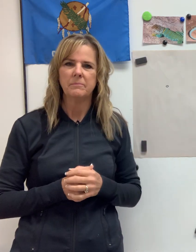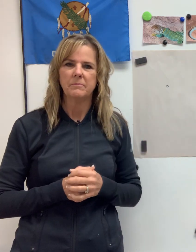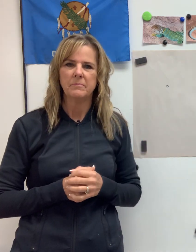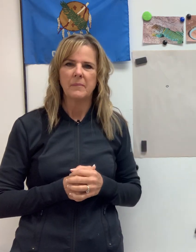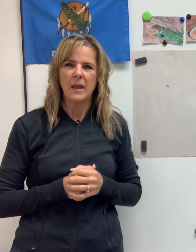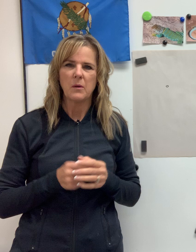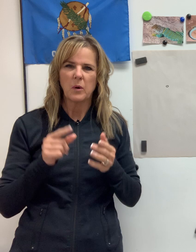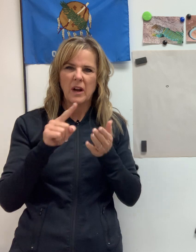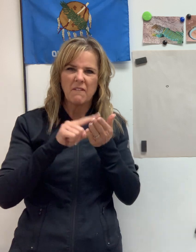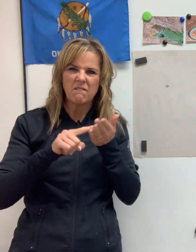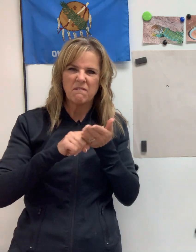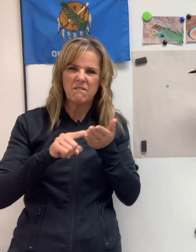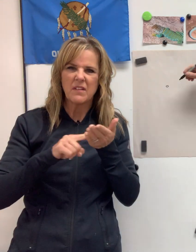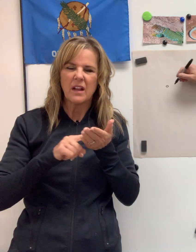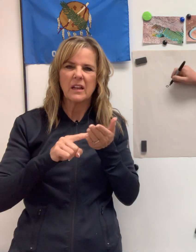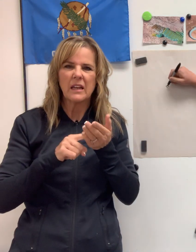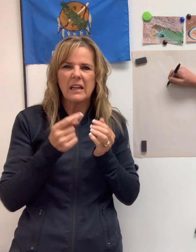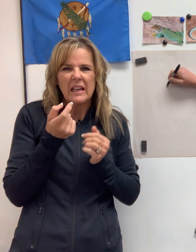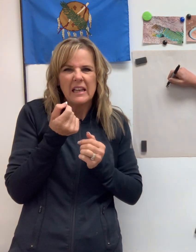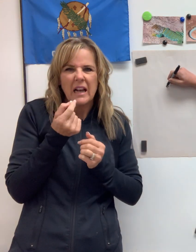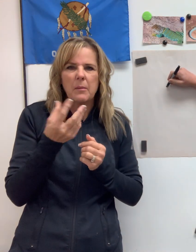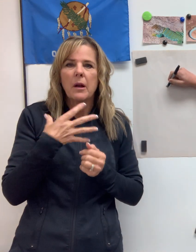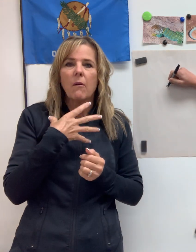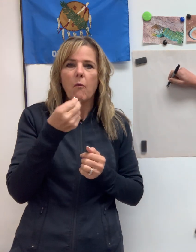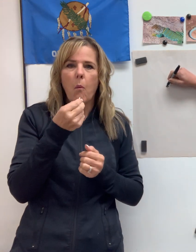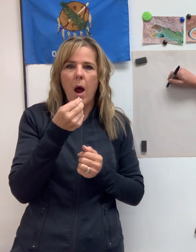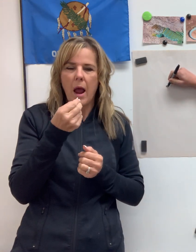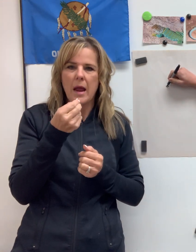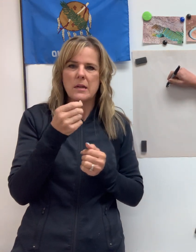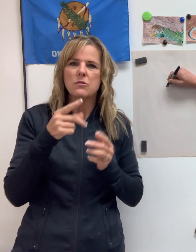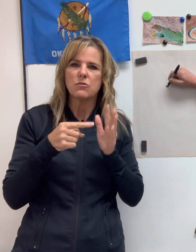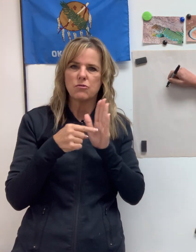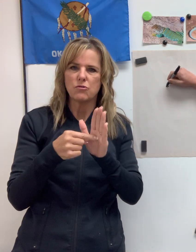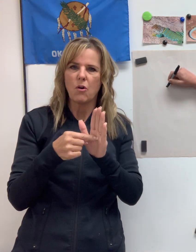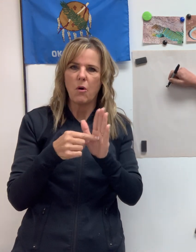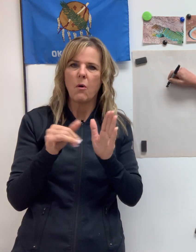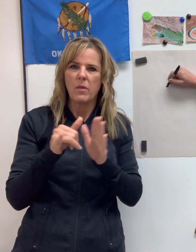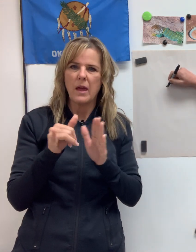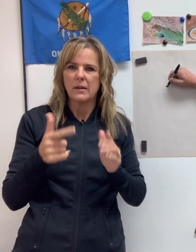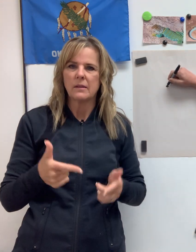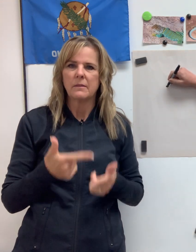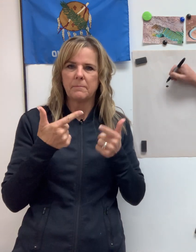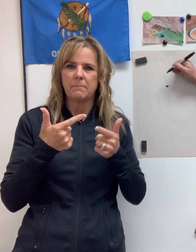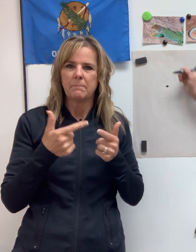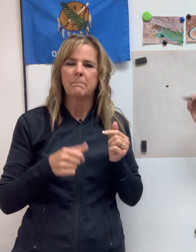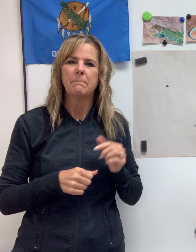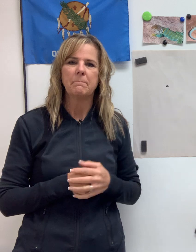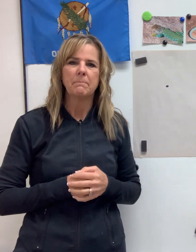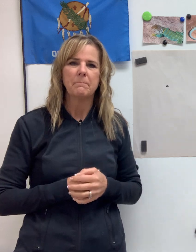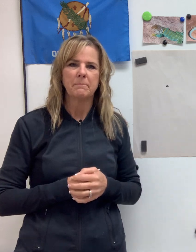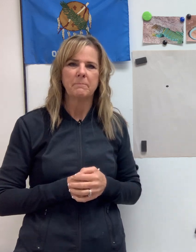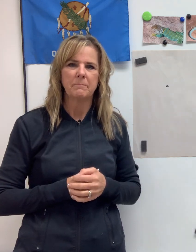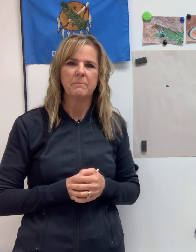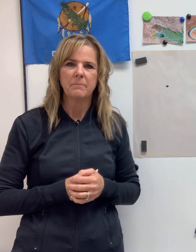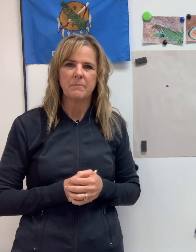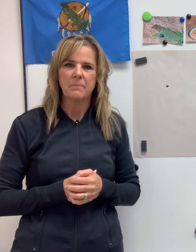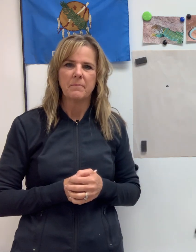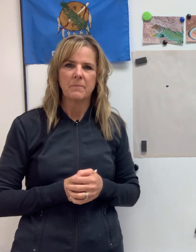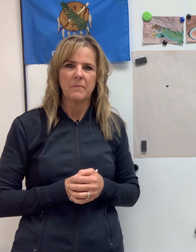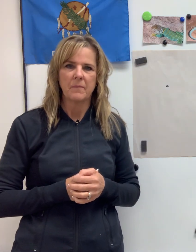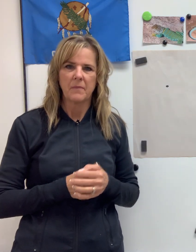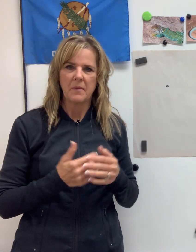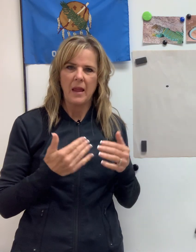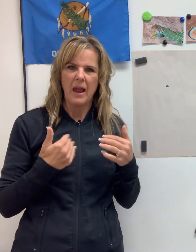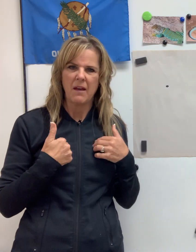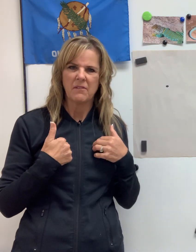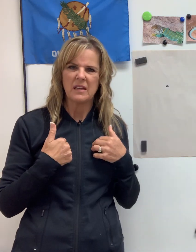gonna fill it in, leave a little space of white showing just to show that he's alive. Now they have these kind